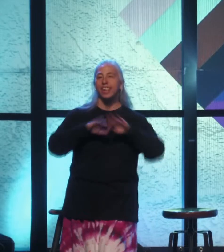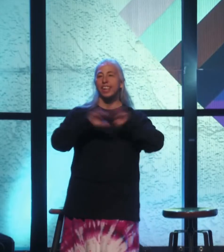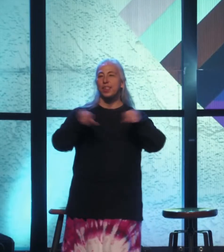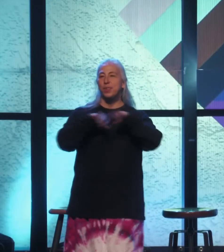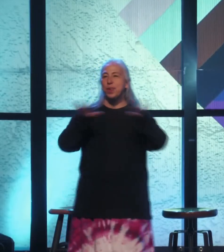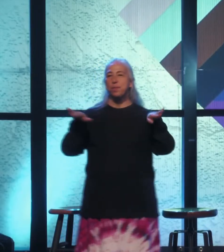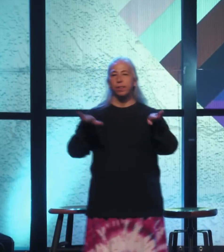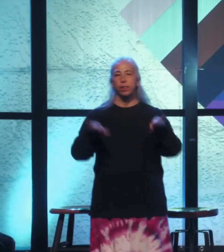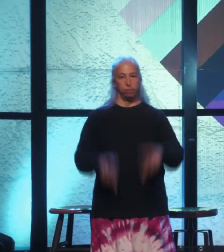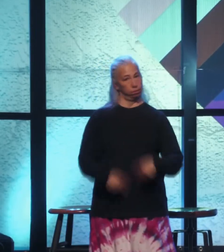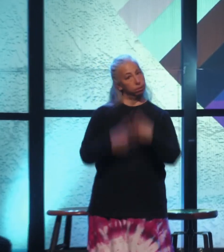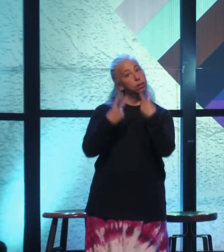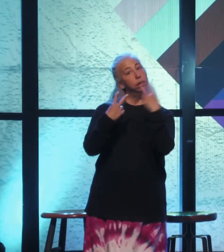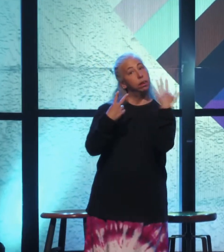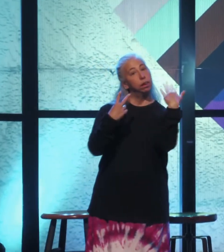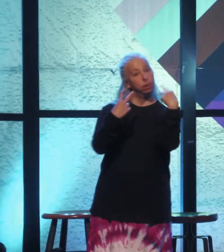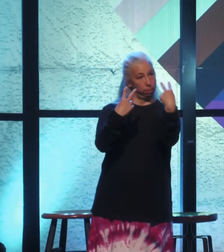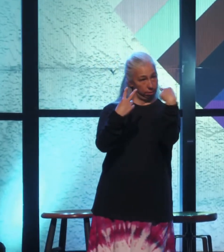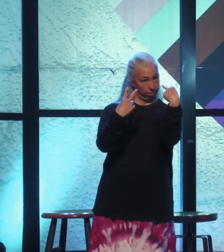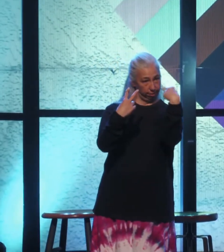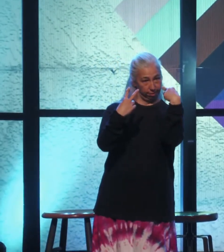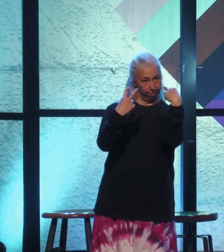Eyes up here, though. Eyes up here.